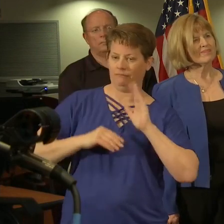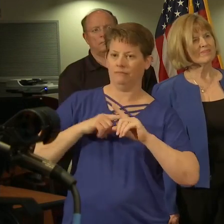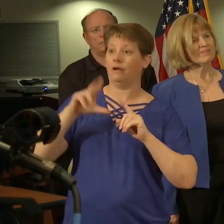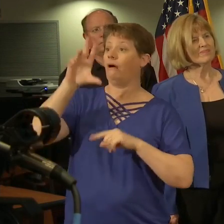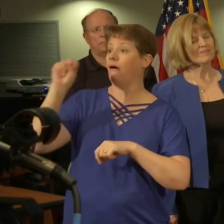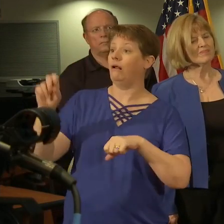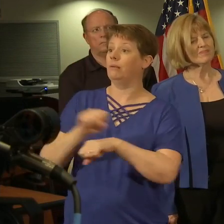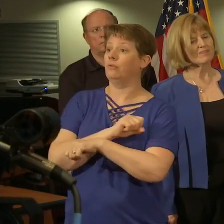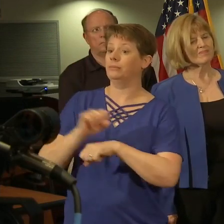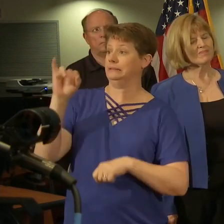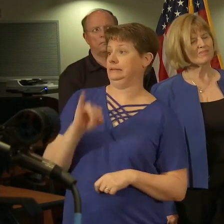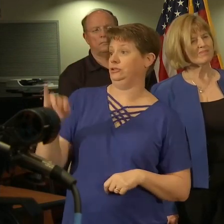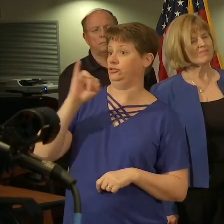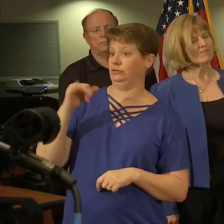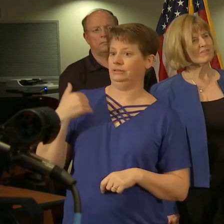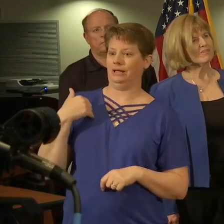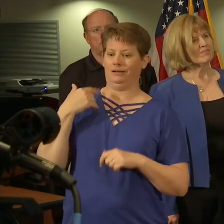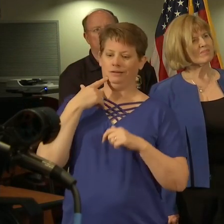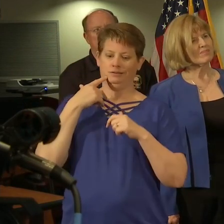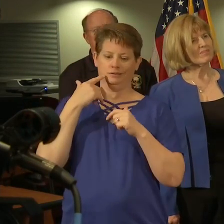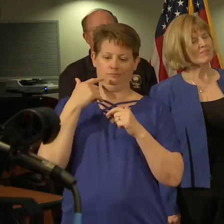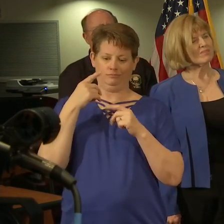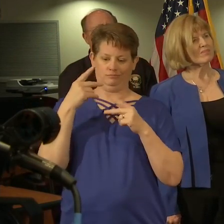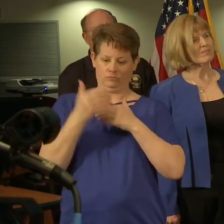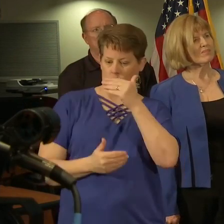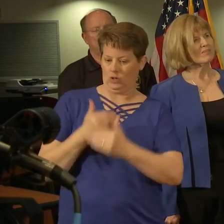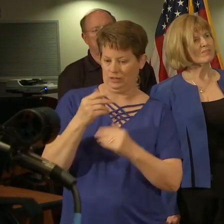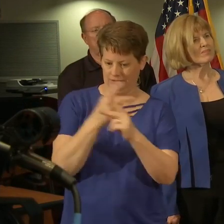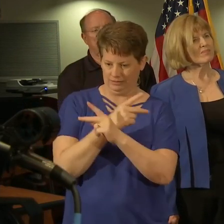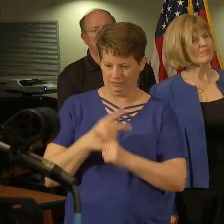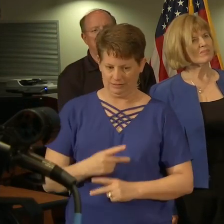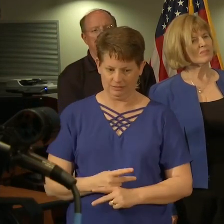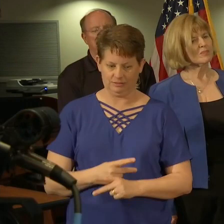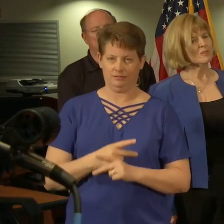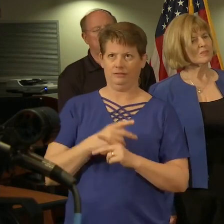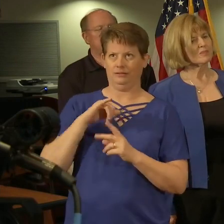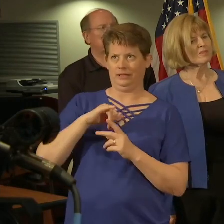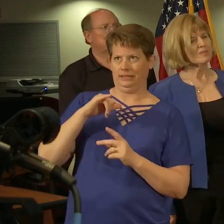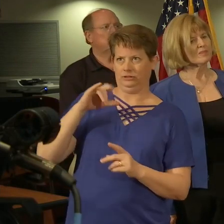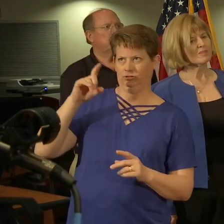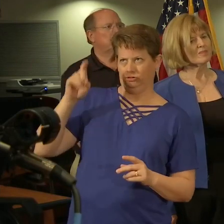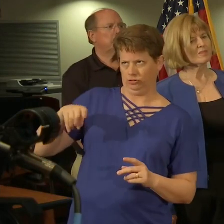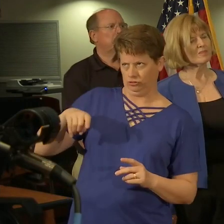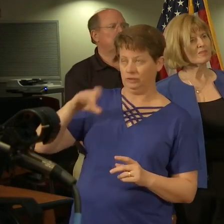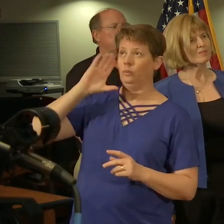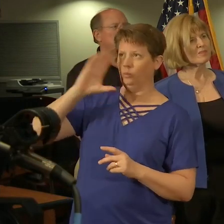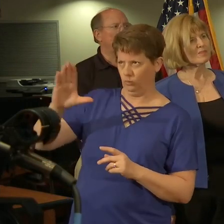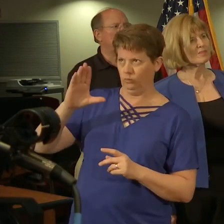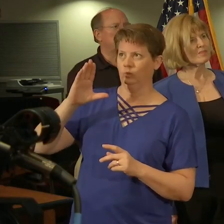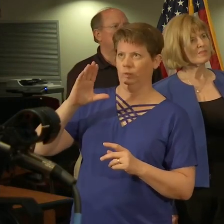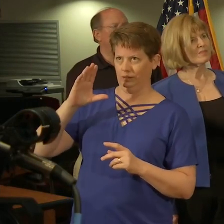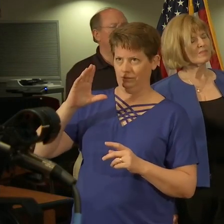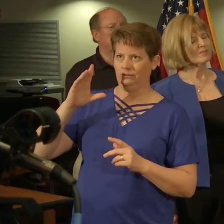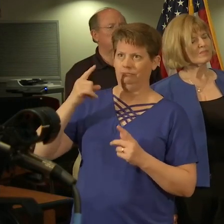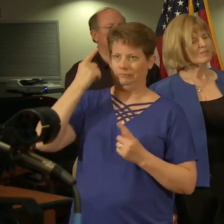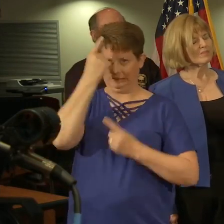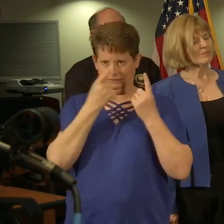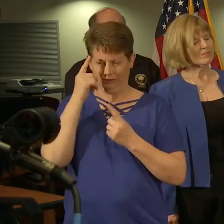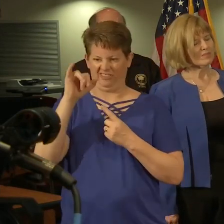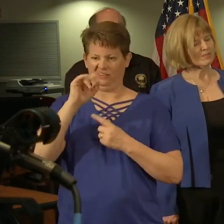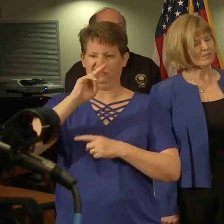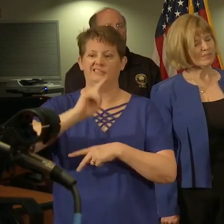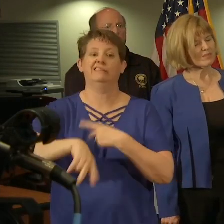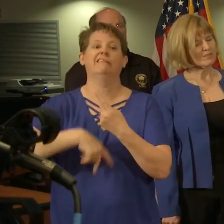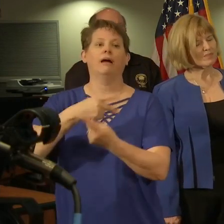unemployment insurance has a formula that should and will take this type of